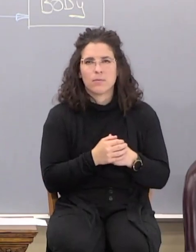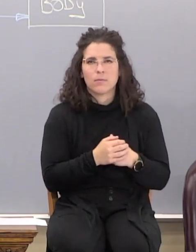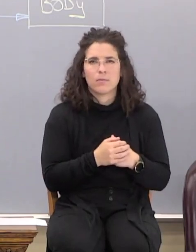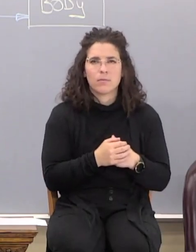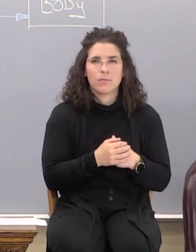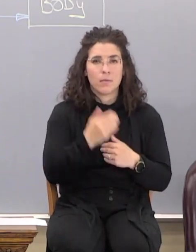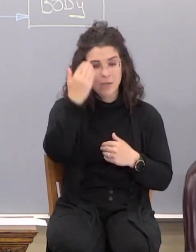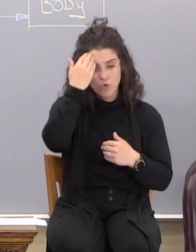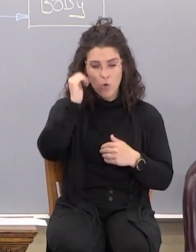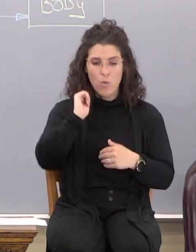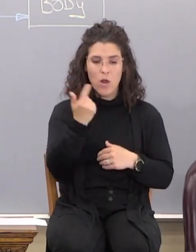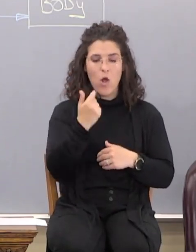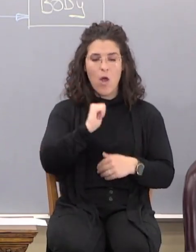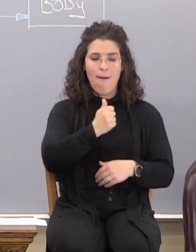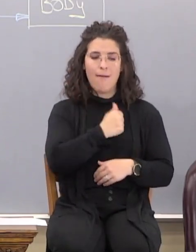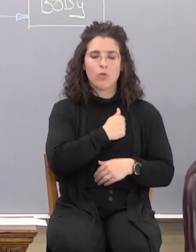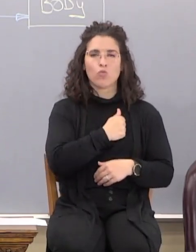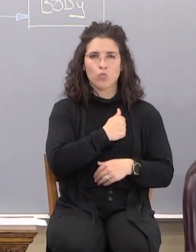It's a know-it-all attitude.